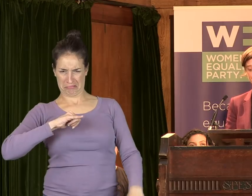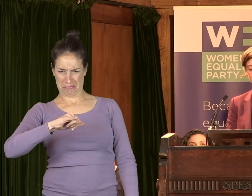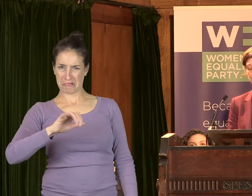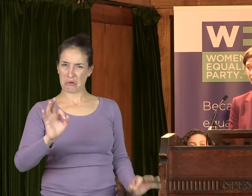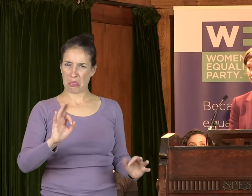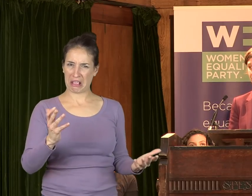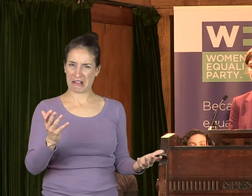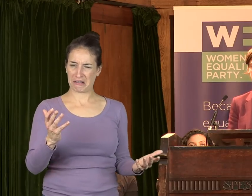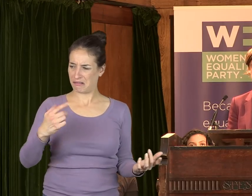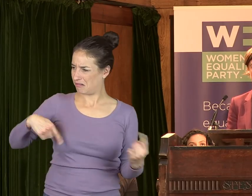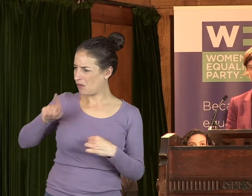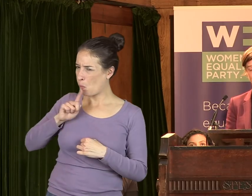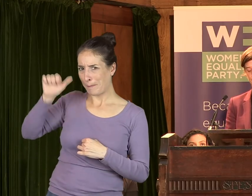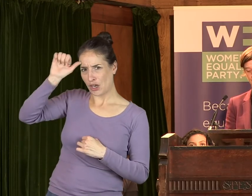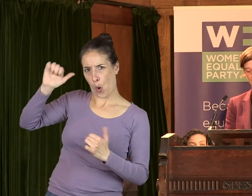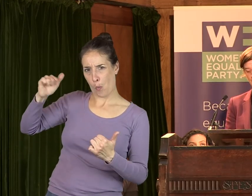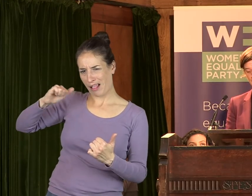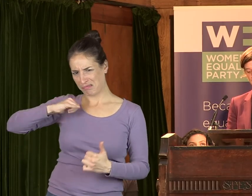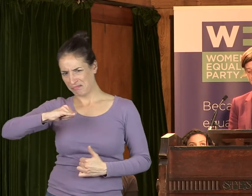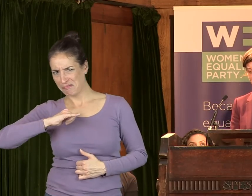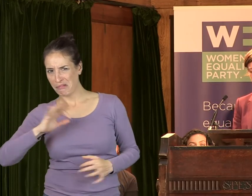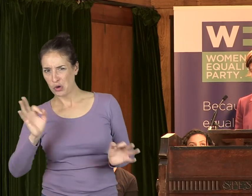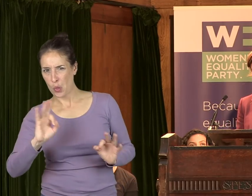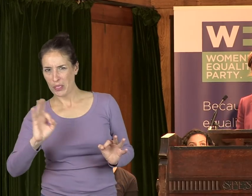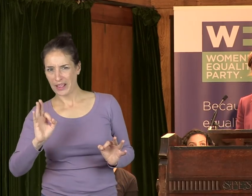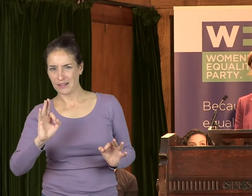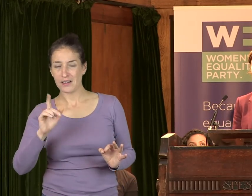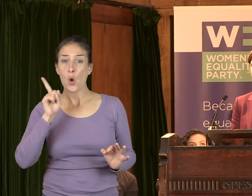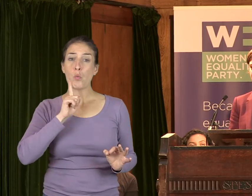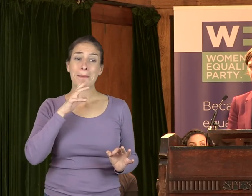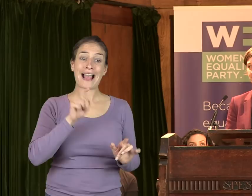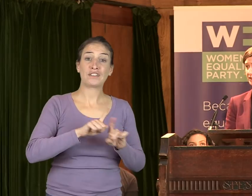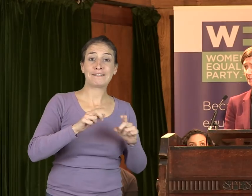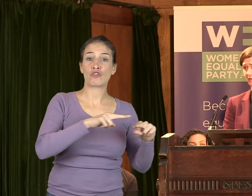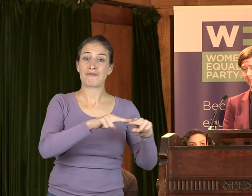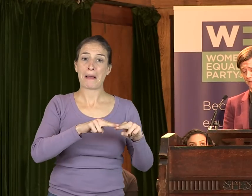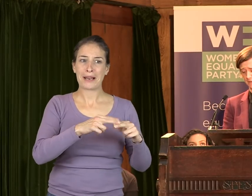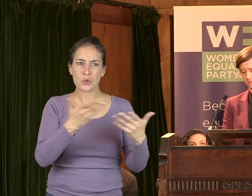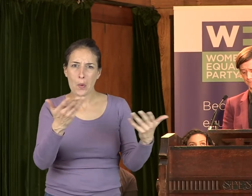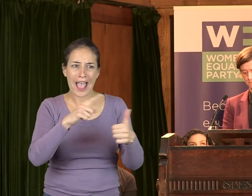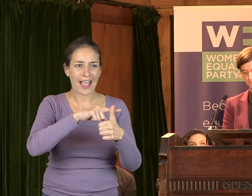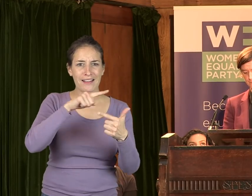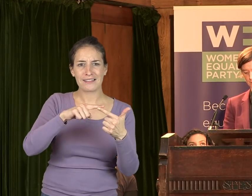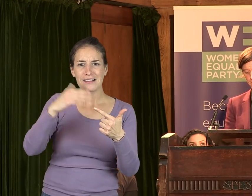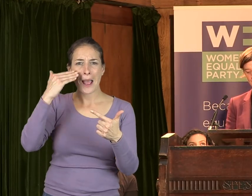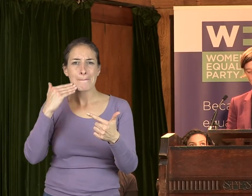The black female bosses who aren't tokens? The disabled women not participating in the Paralympics? And